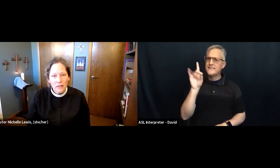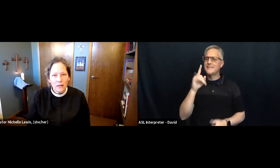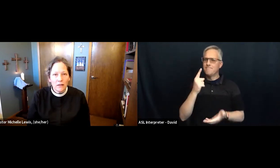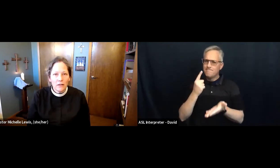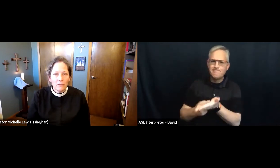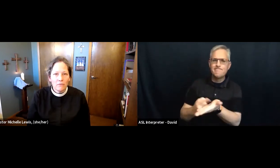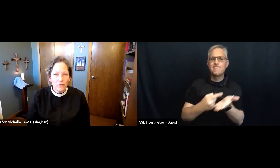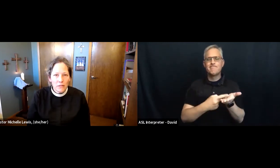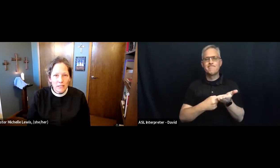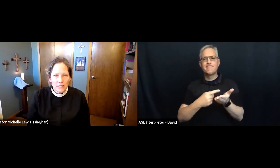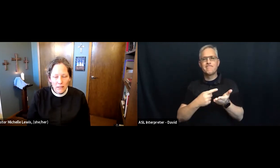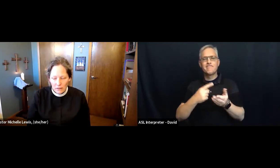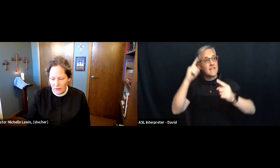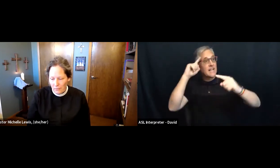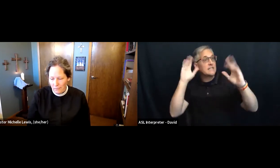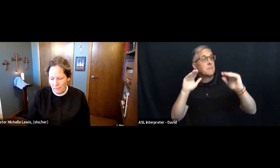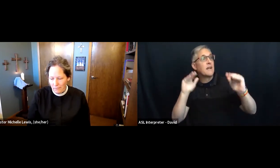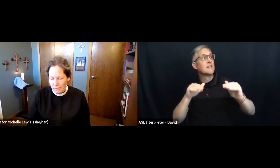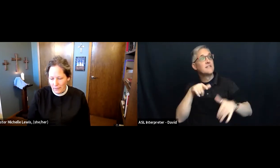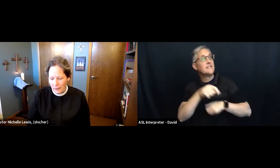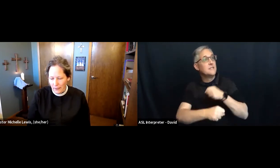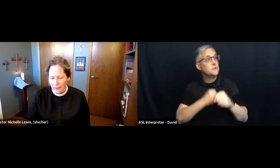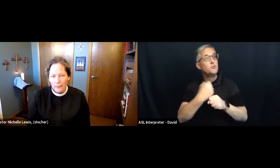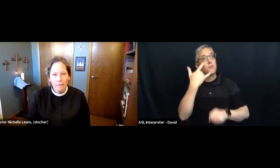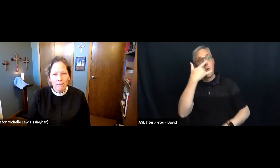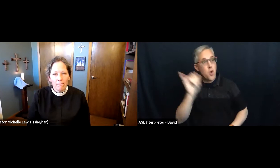expectations for this year.